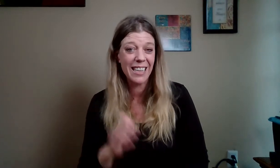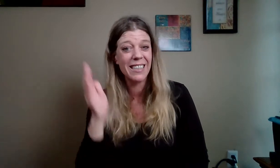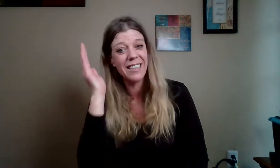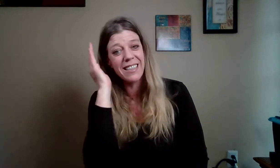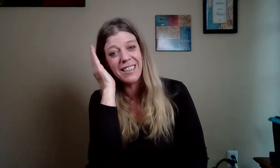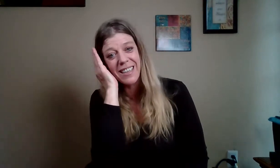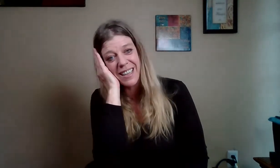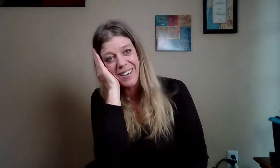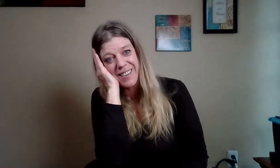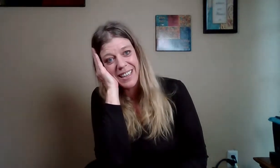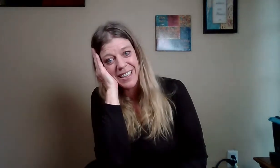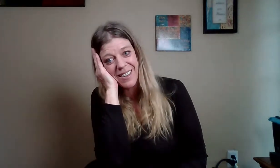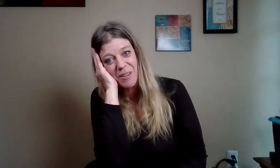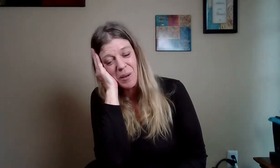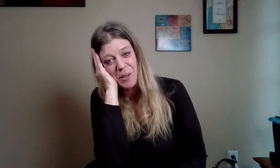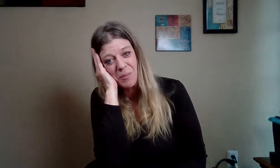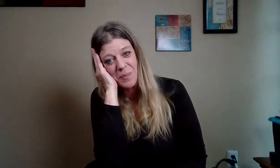Yes. Like you're laying on one.